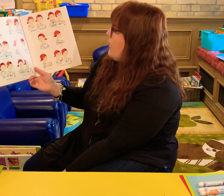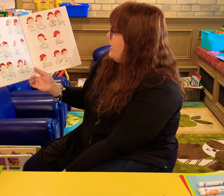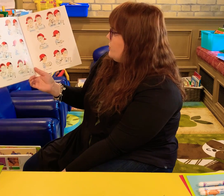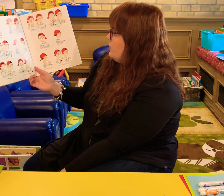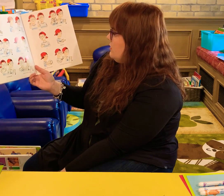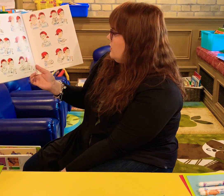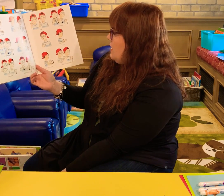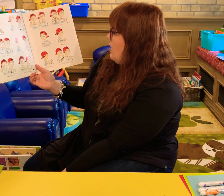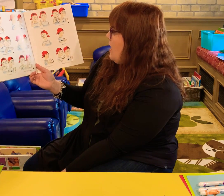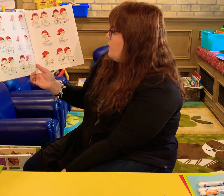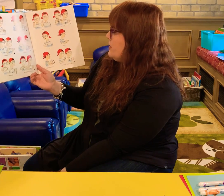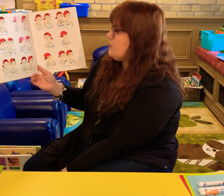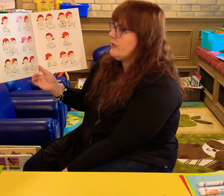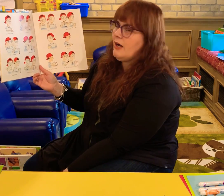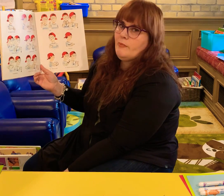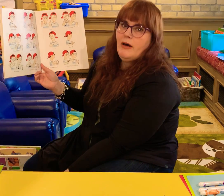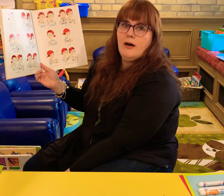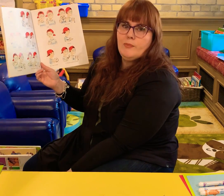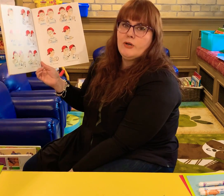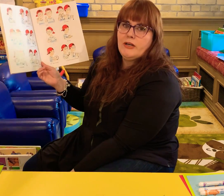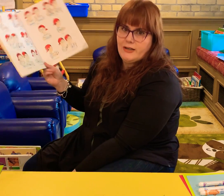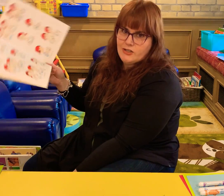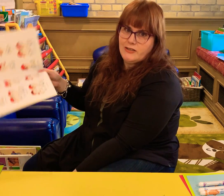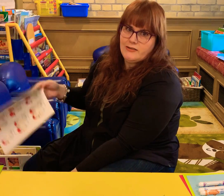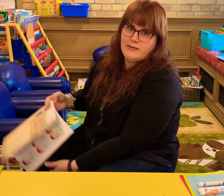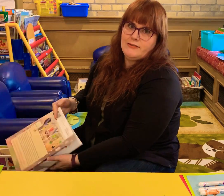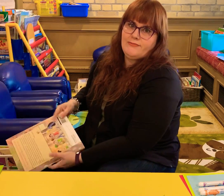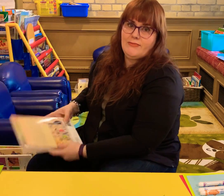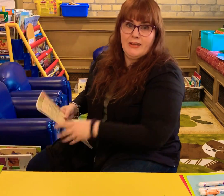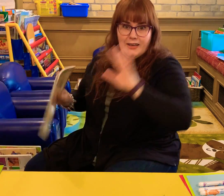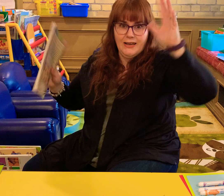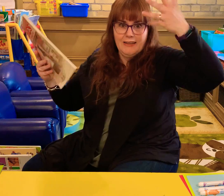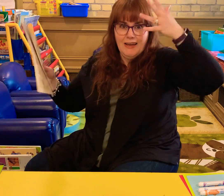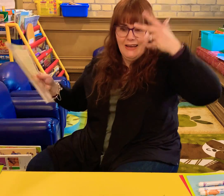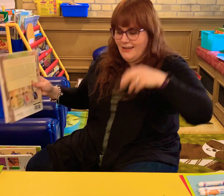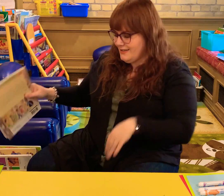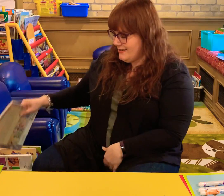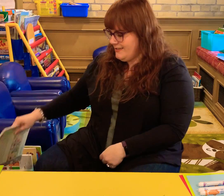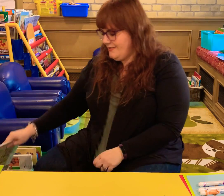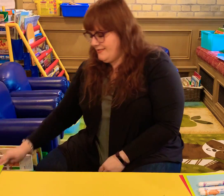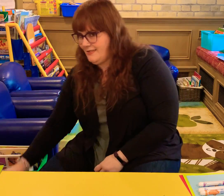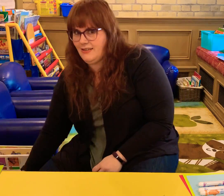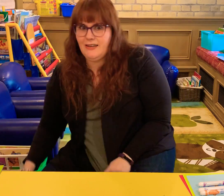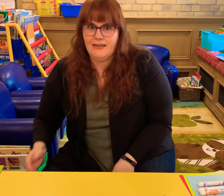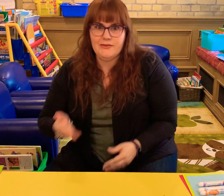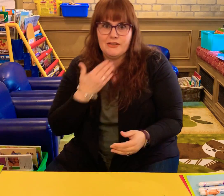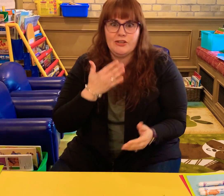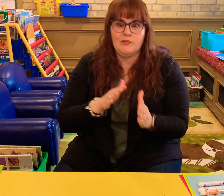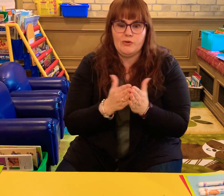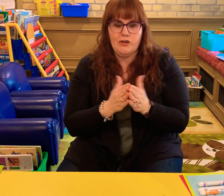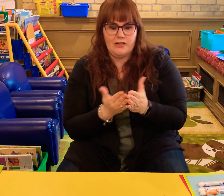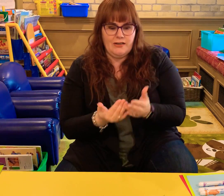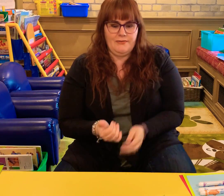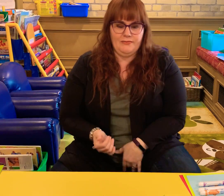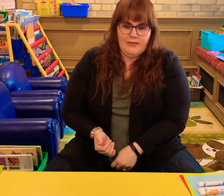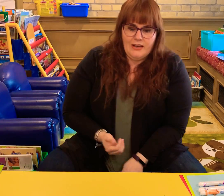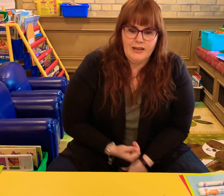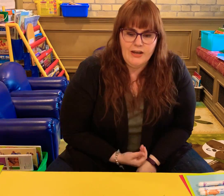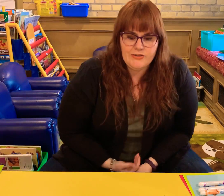actor. I want to become a percussionist. Yay! That was a good book. So